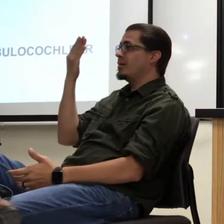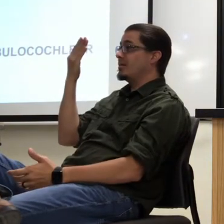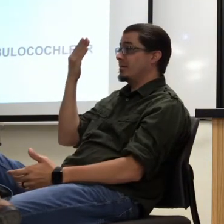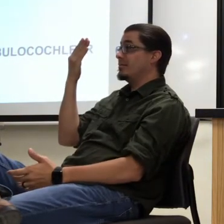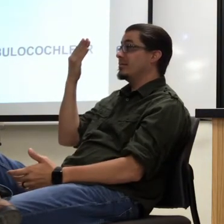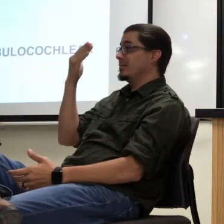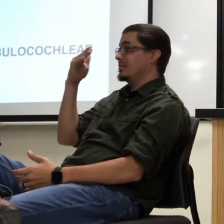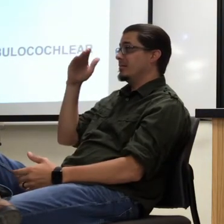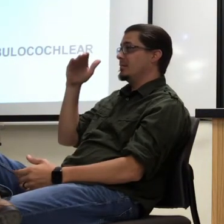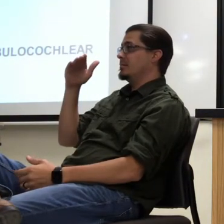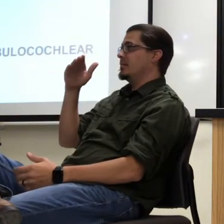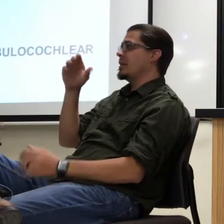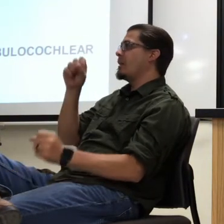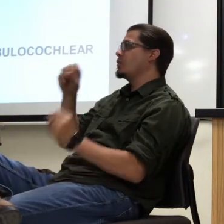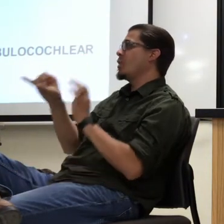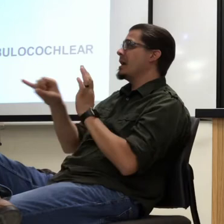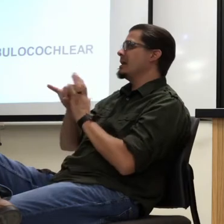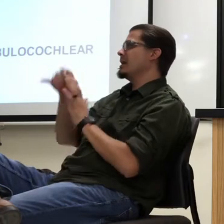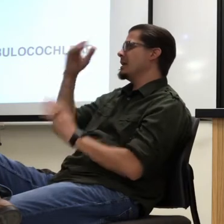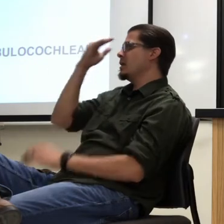be able to ID and know the